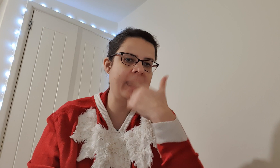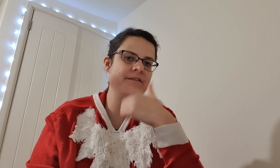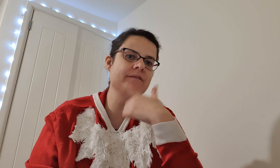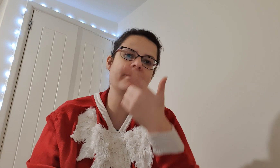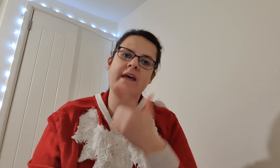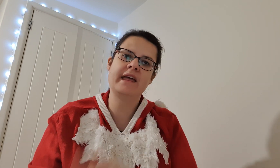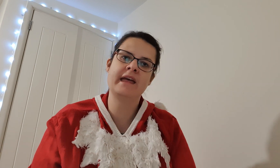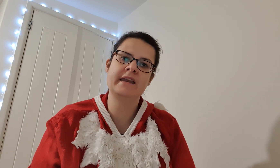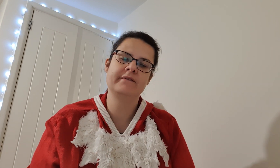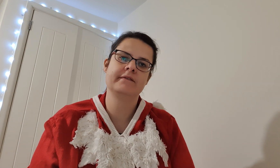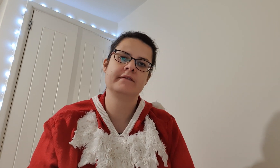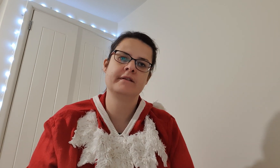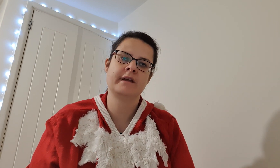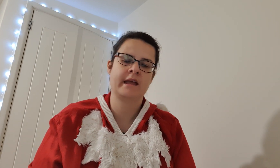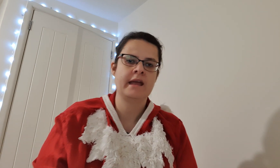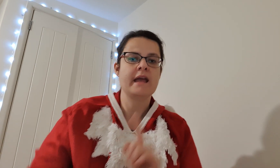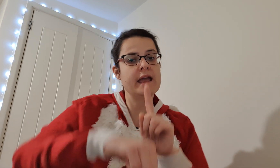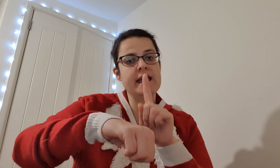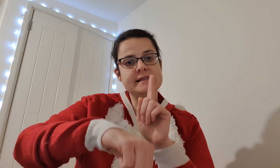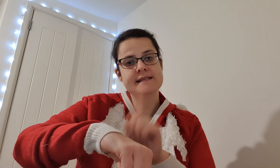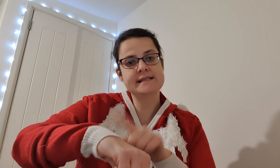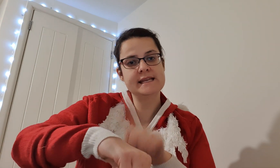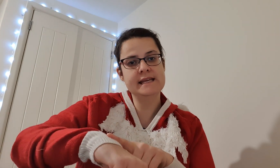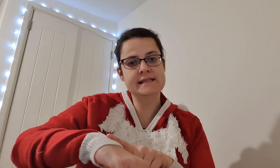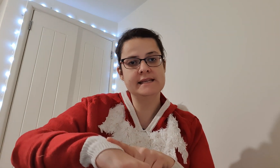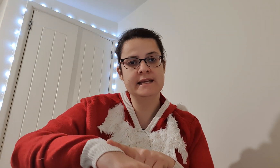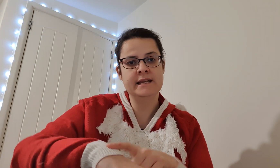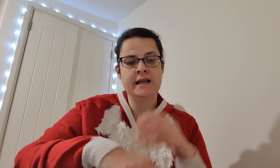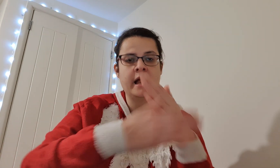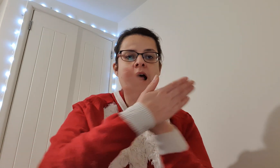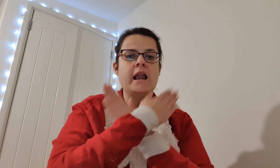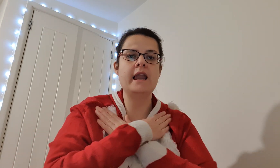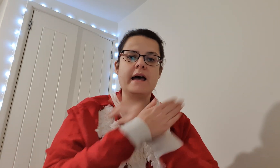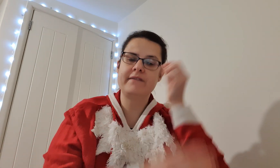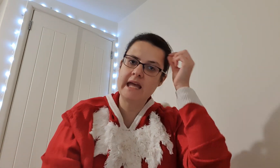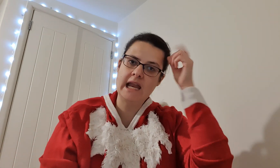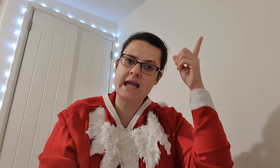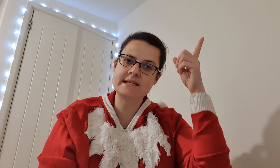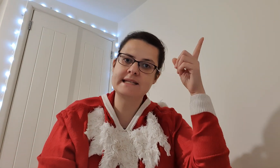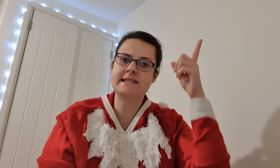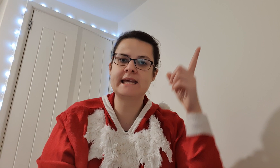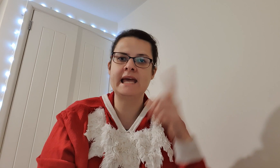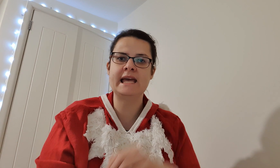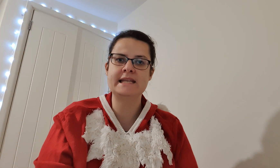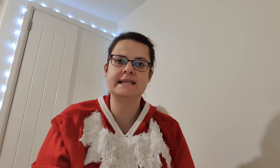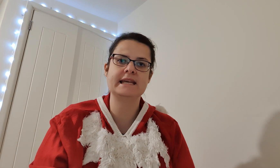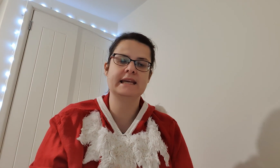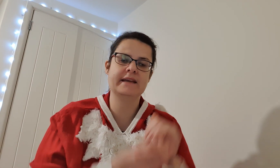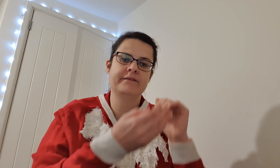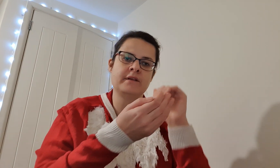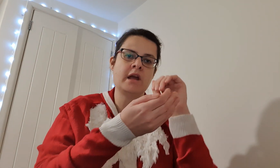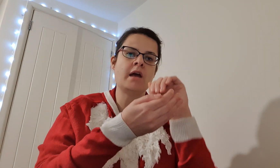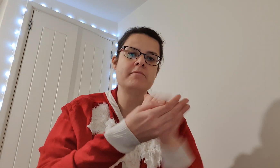having fun. It's the season, love and understanding.